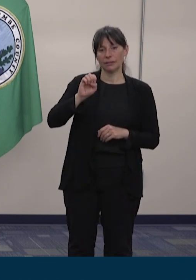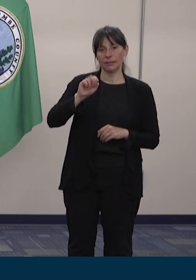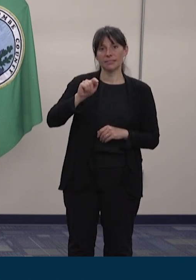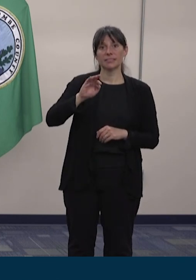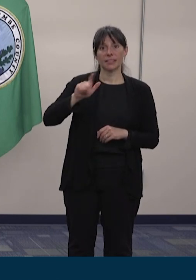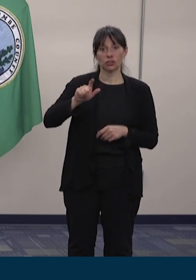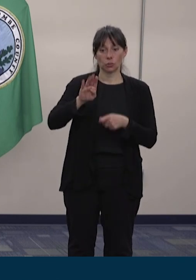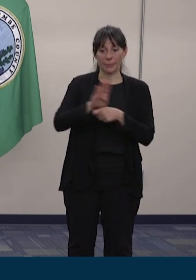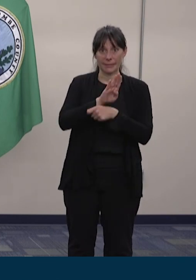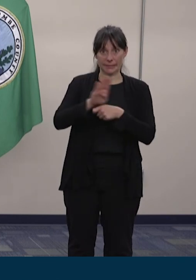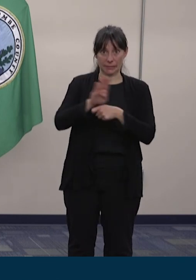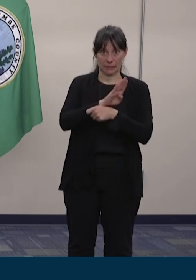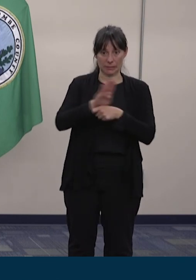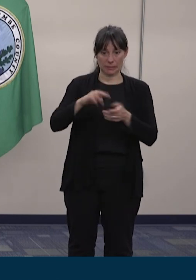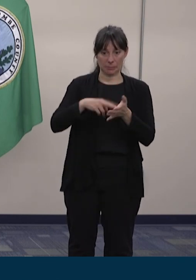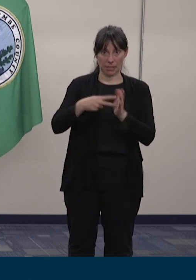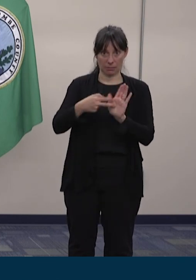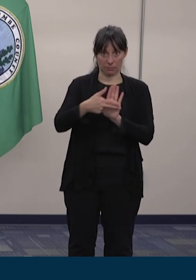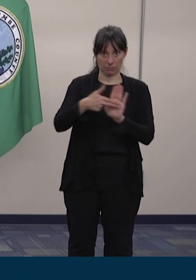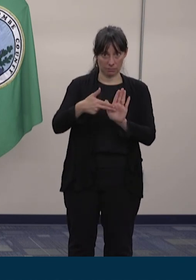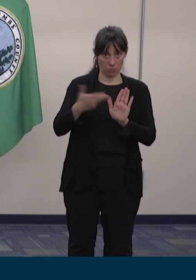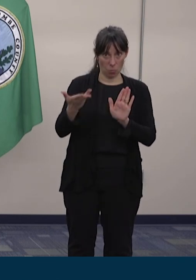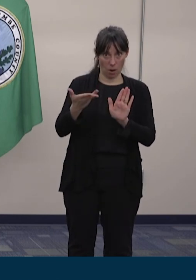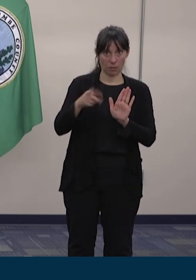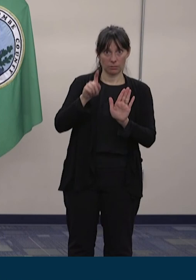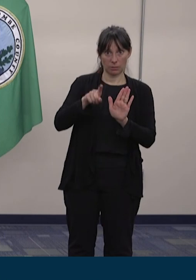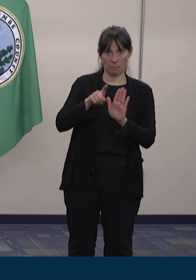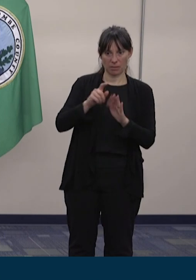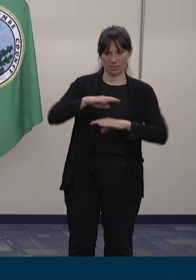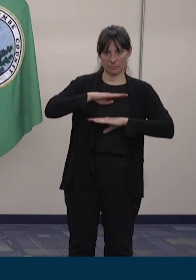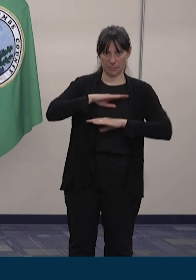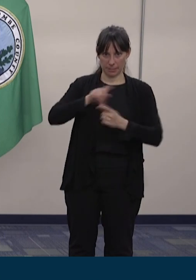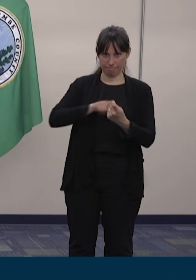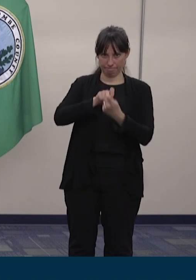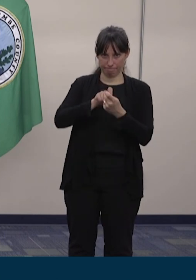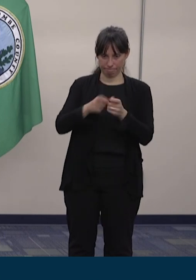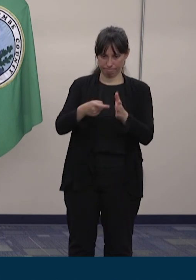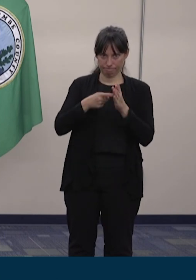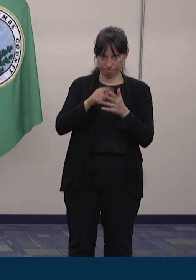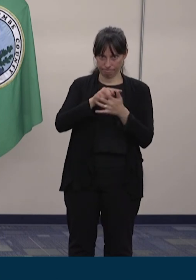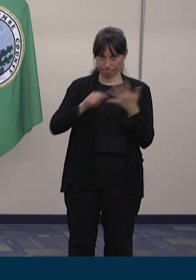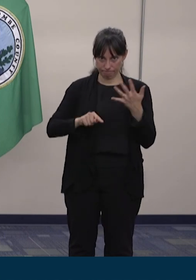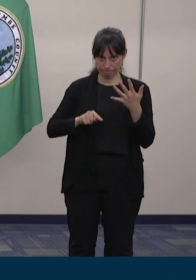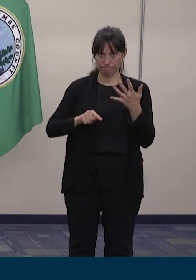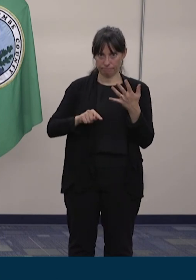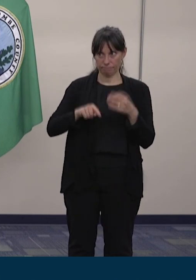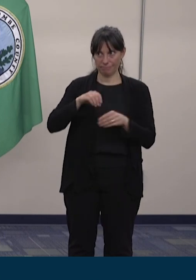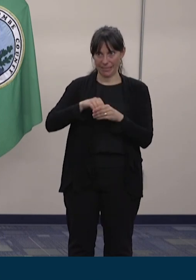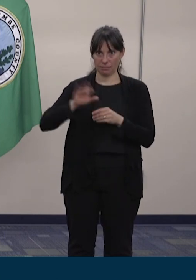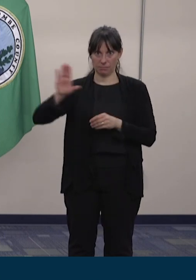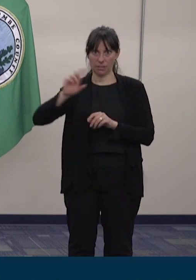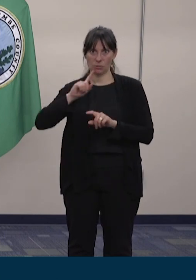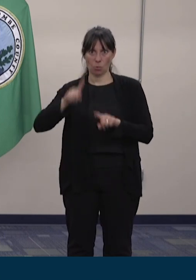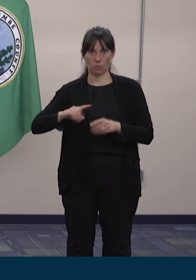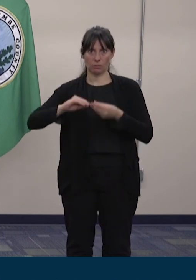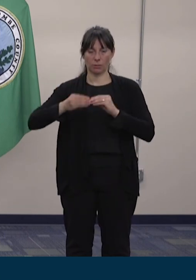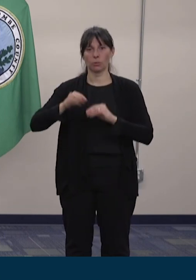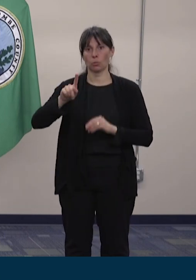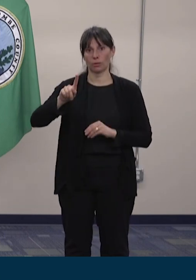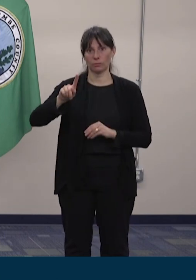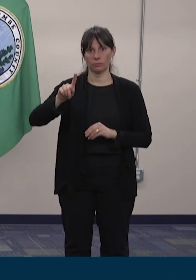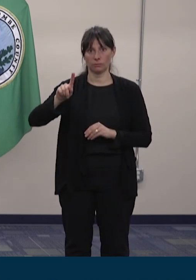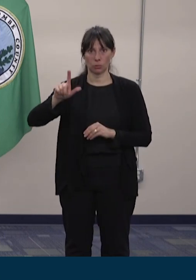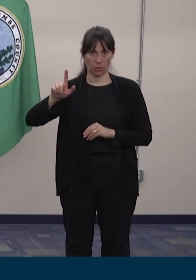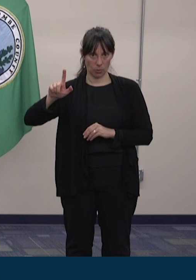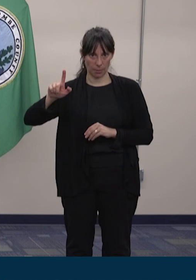explicitly negocio defined esencial tienes through que that ser Executive Order 121. tienes que estar en la orden ejecutiva Last 121. week, Governor La semana